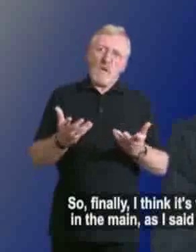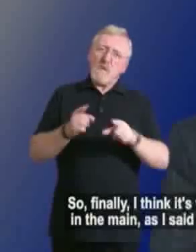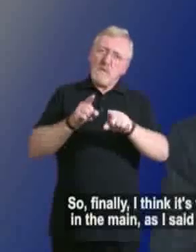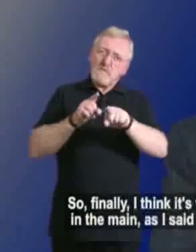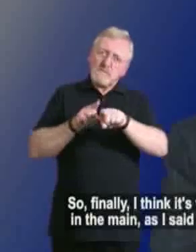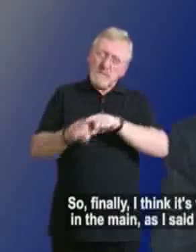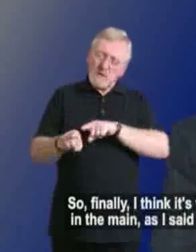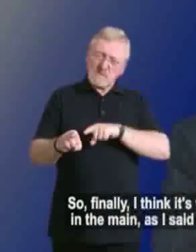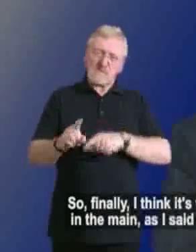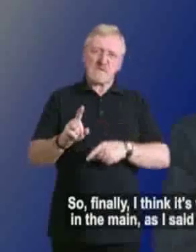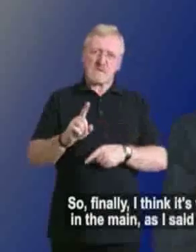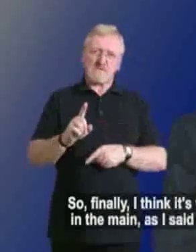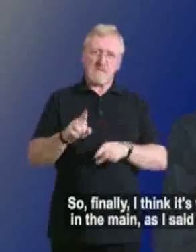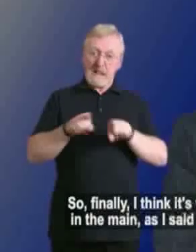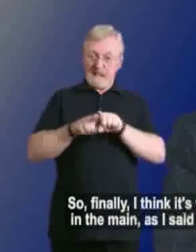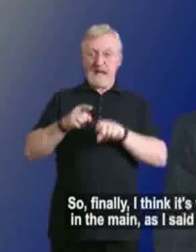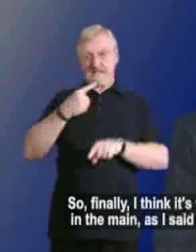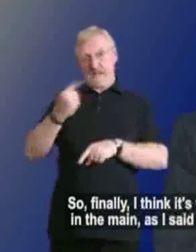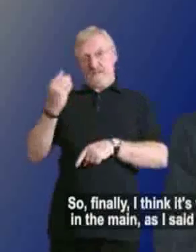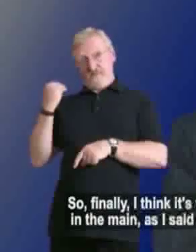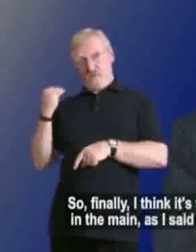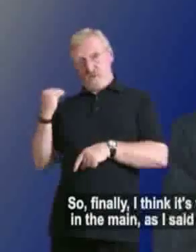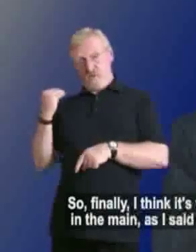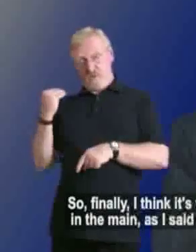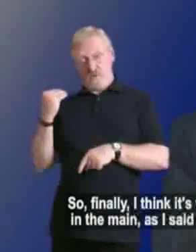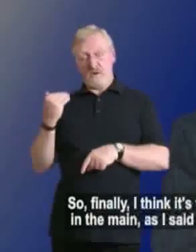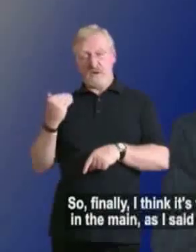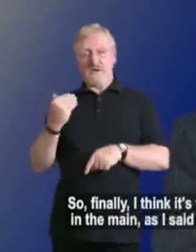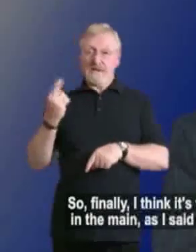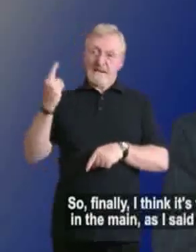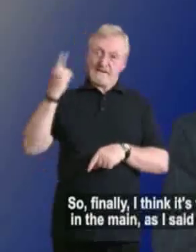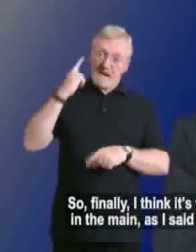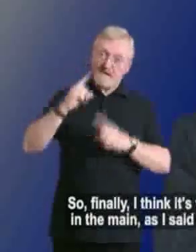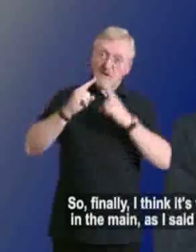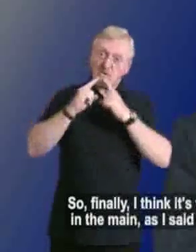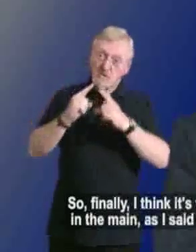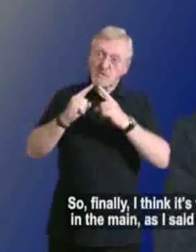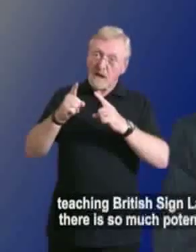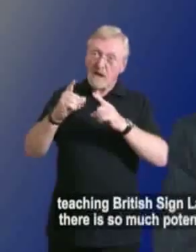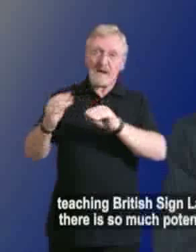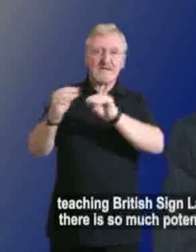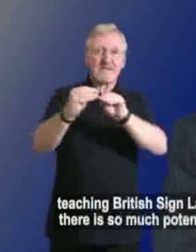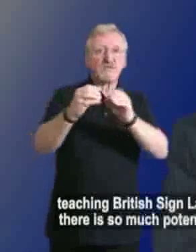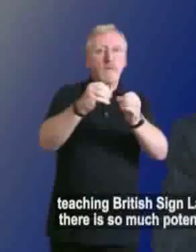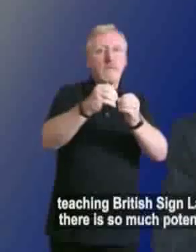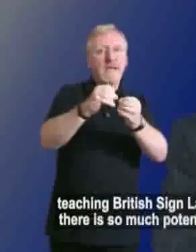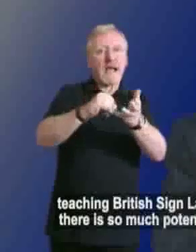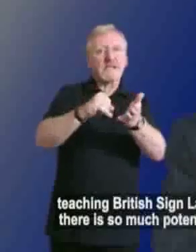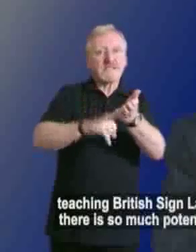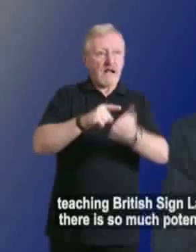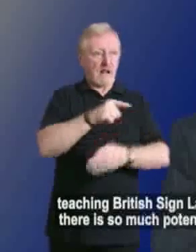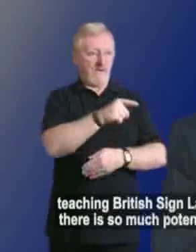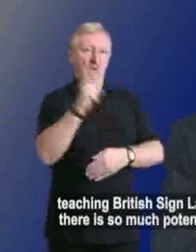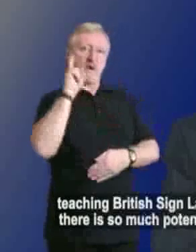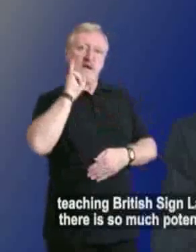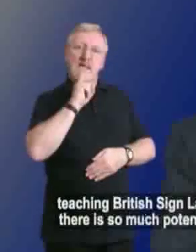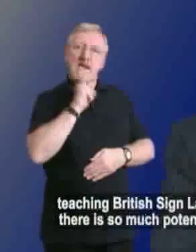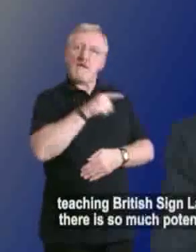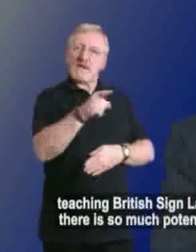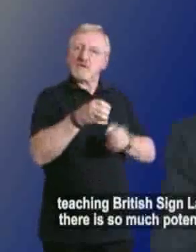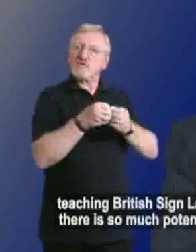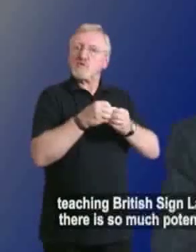although in the main, as I said earlier, that deaf tutors are teaching British Sign Language to